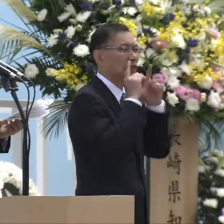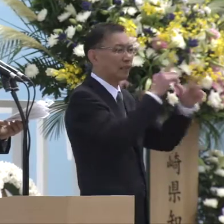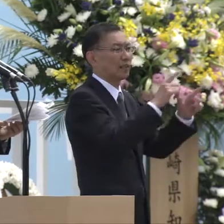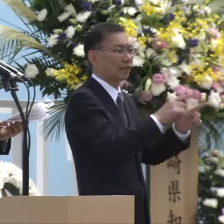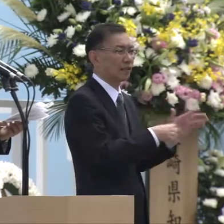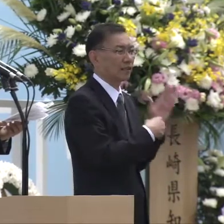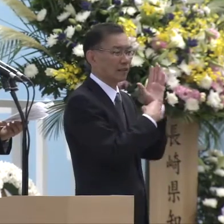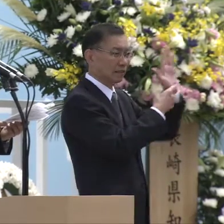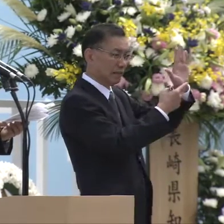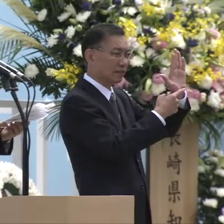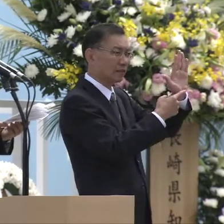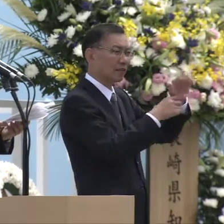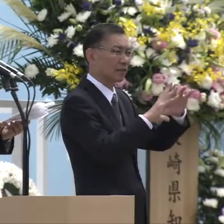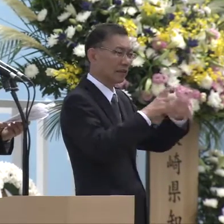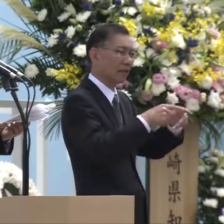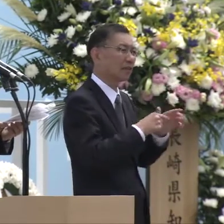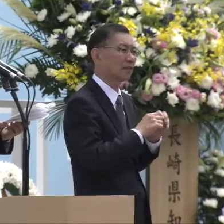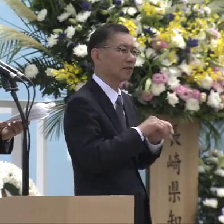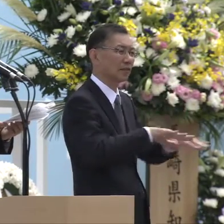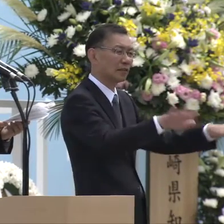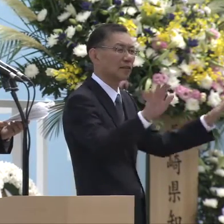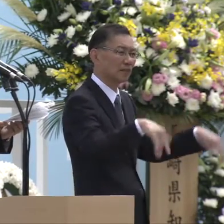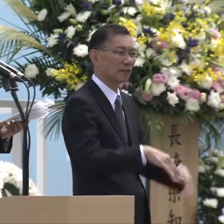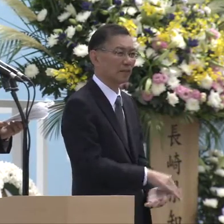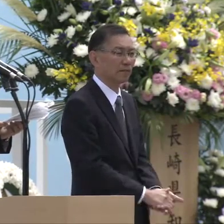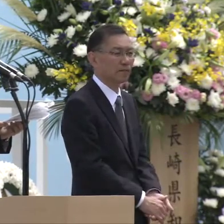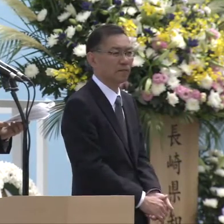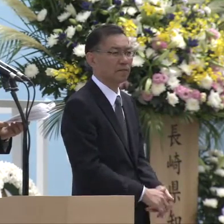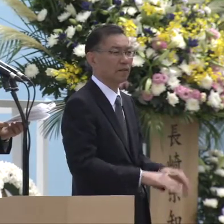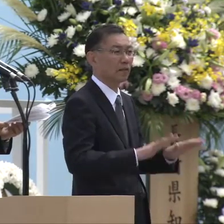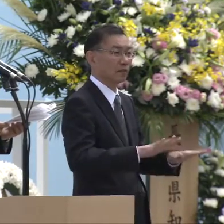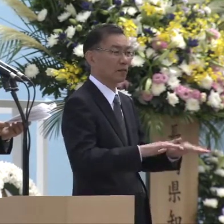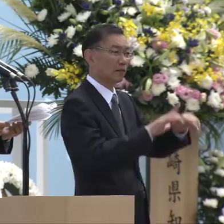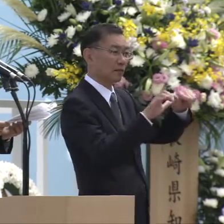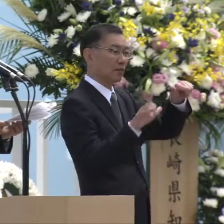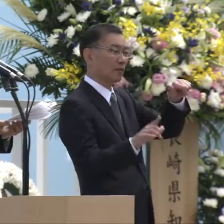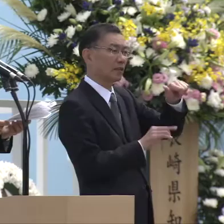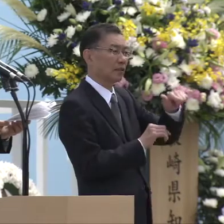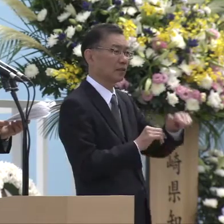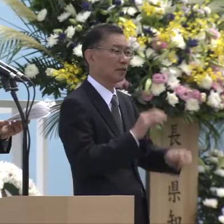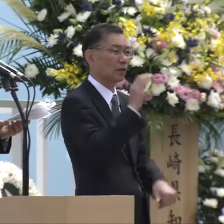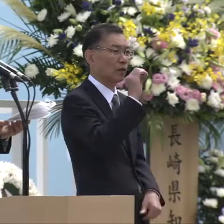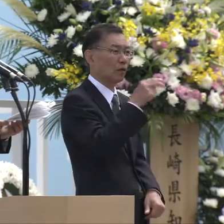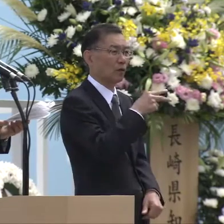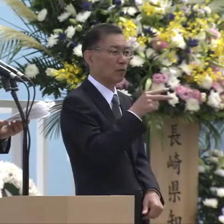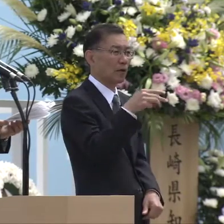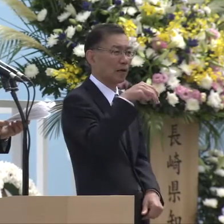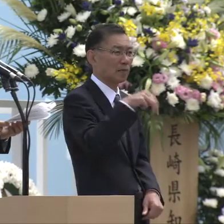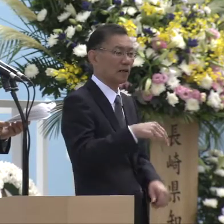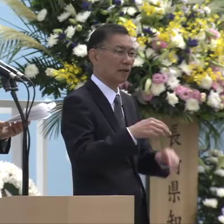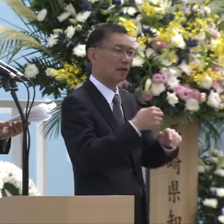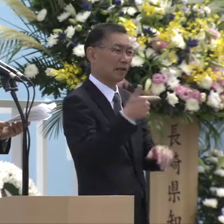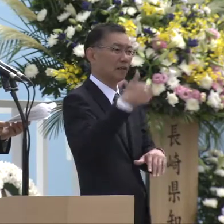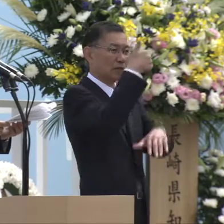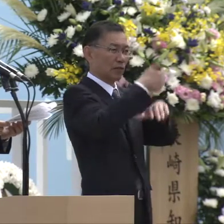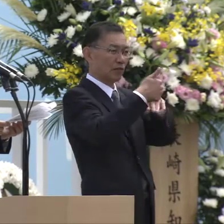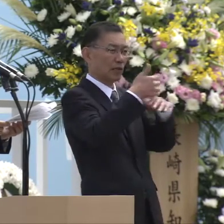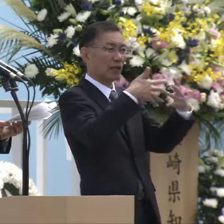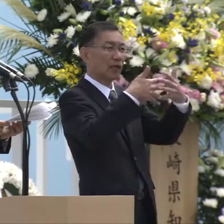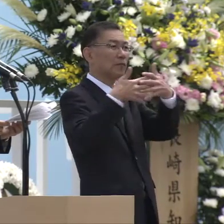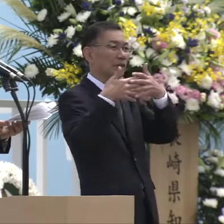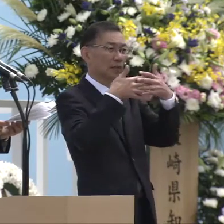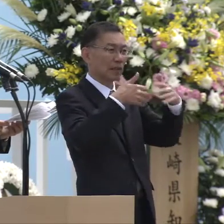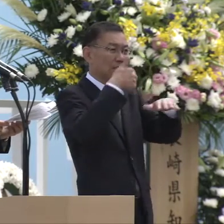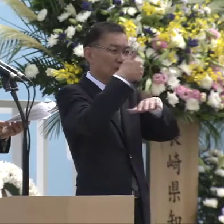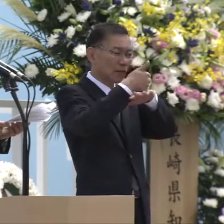be the last," end of quote, to the international community. This May, President Barack Obama